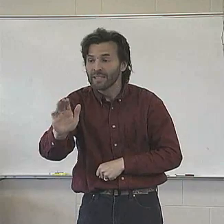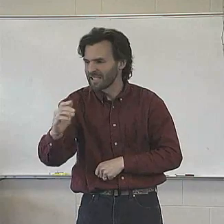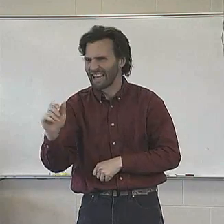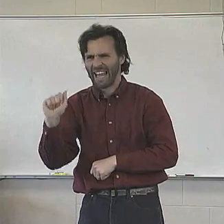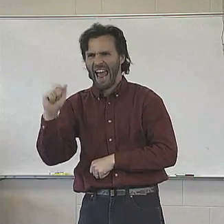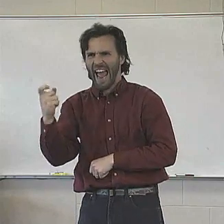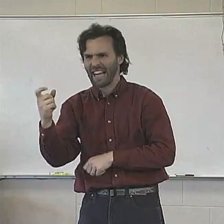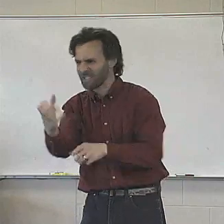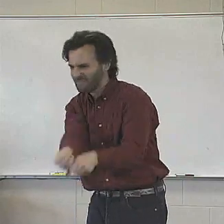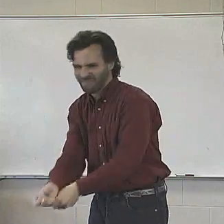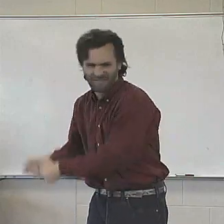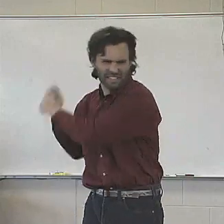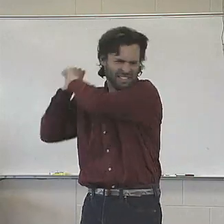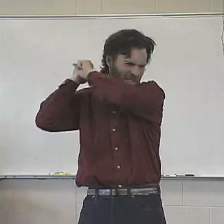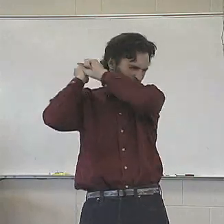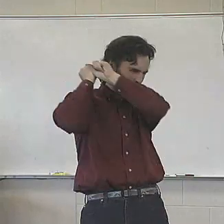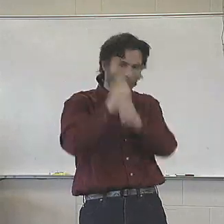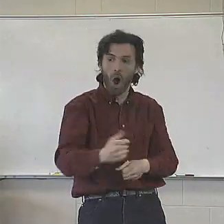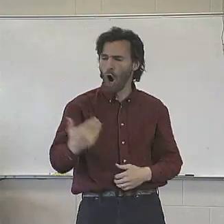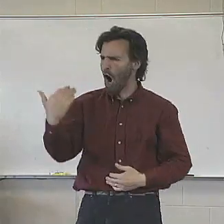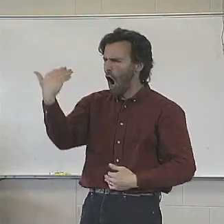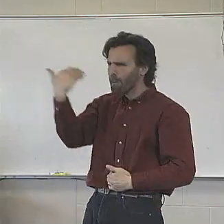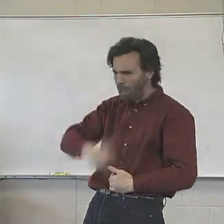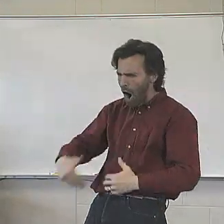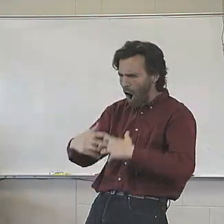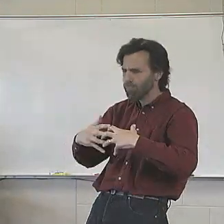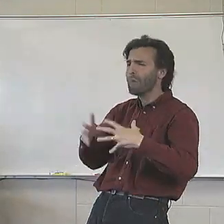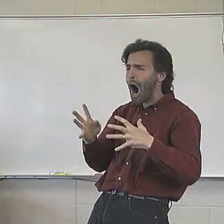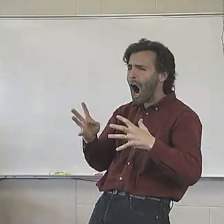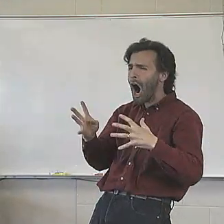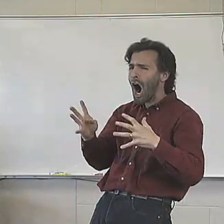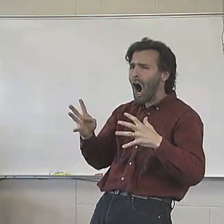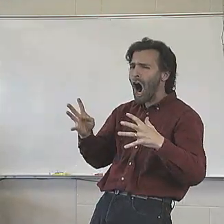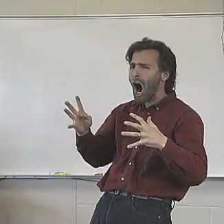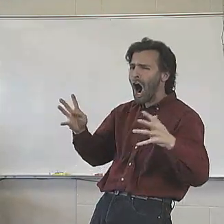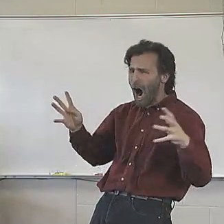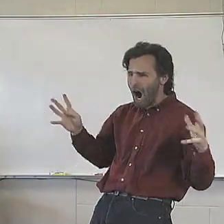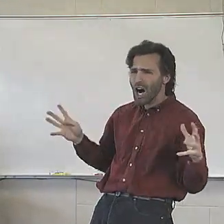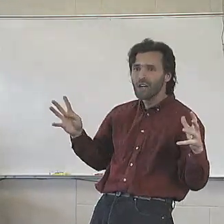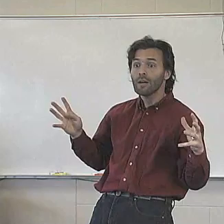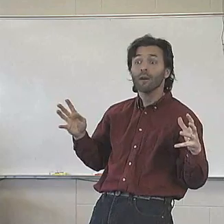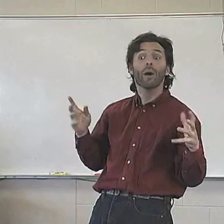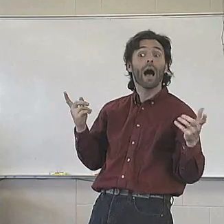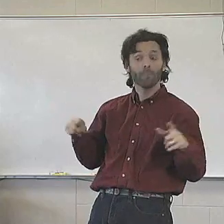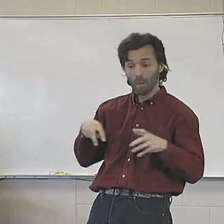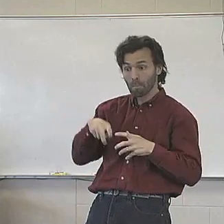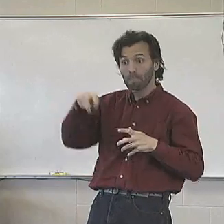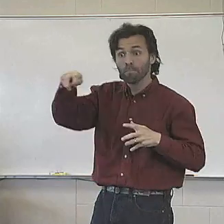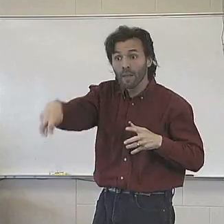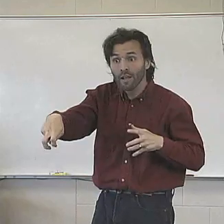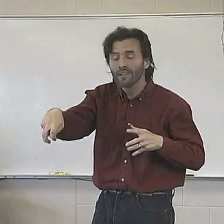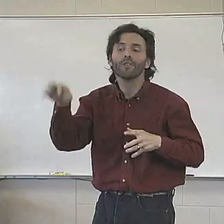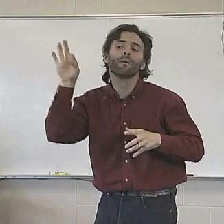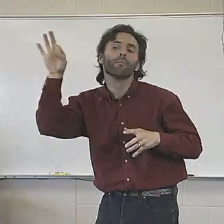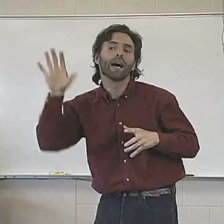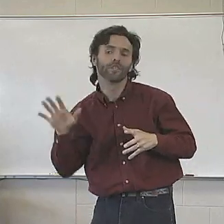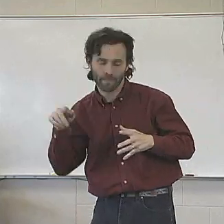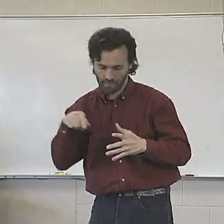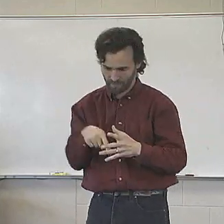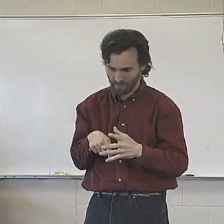and he sliced a great big hole in the cat's tummy, and out jumped the parson with a crooked staff, the old woman with a